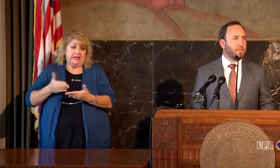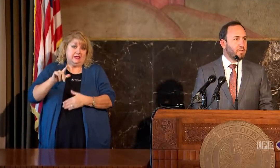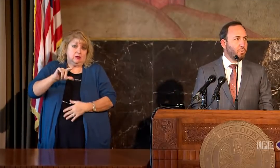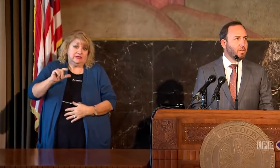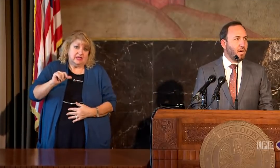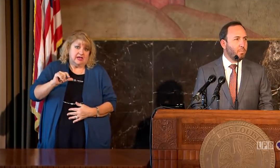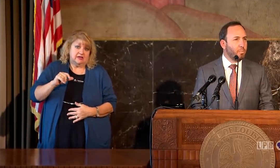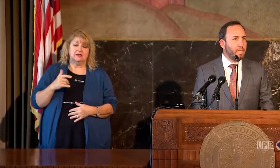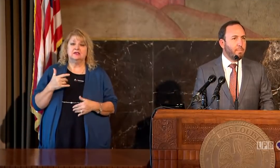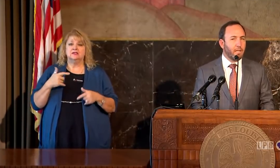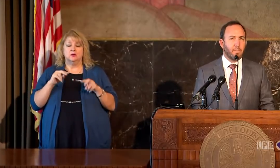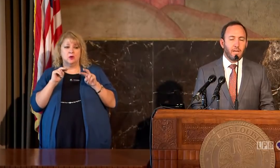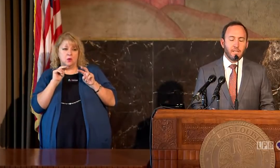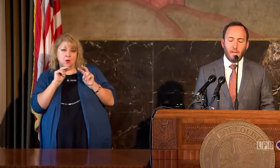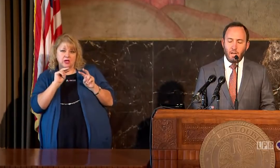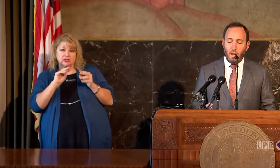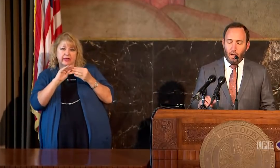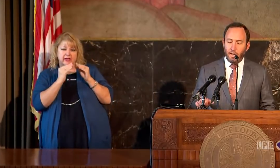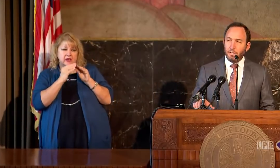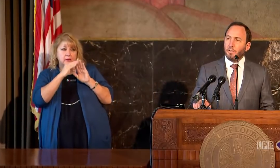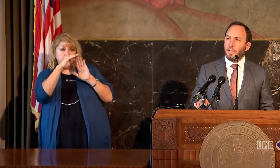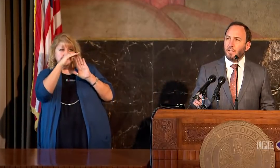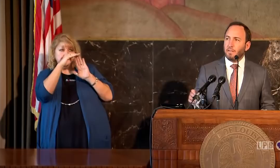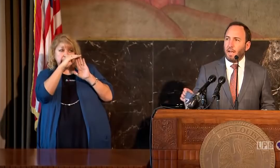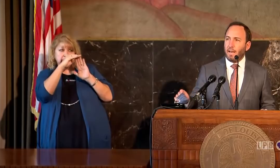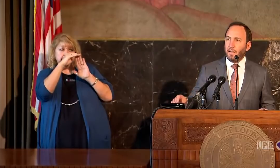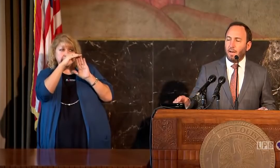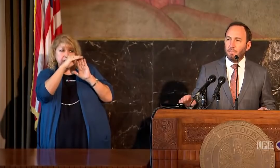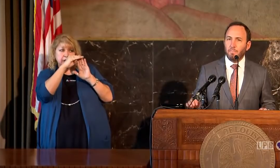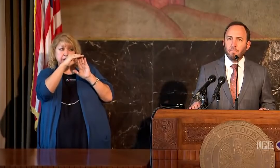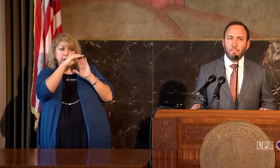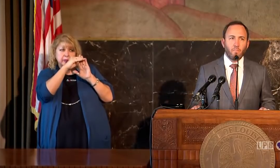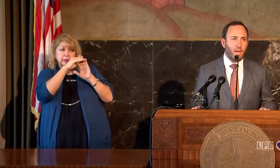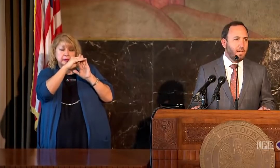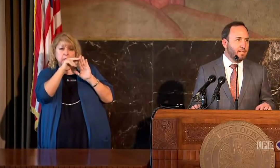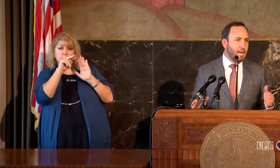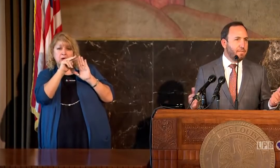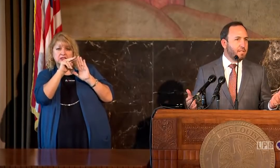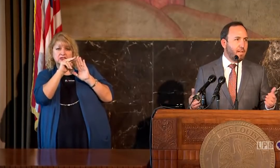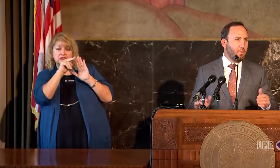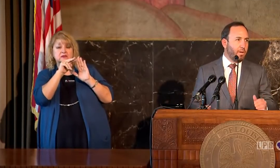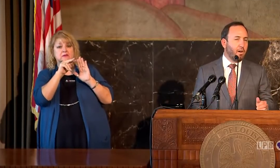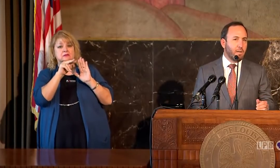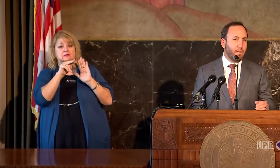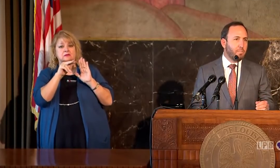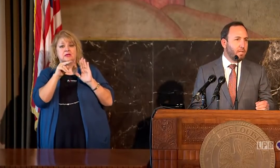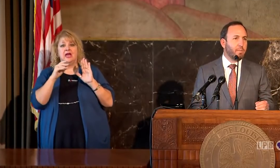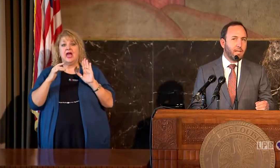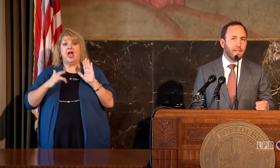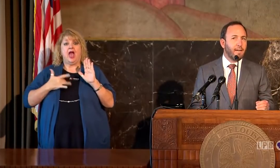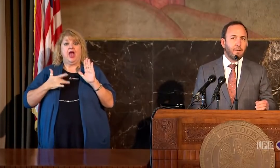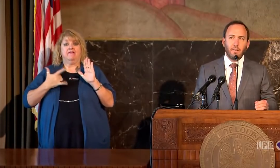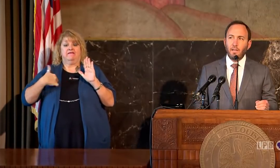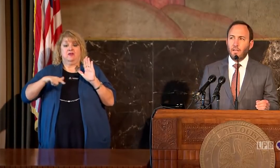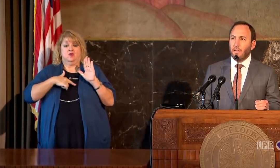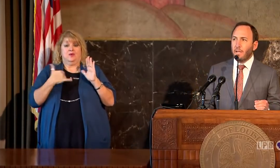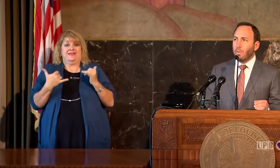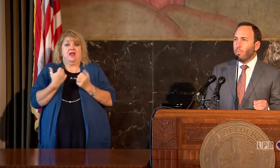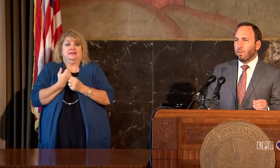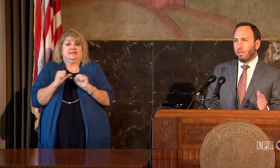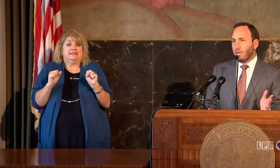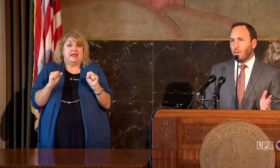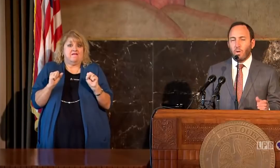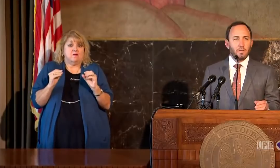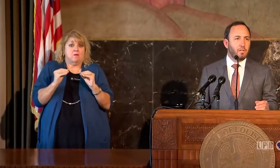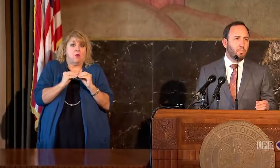those trends for some more time, would be in a better place. I do think that it's safe to say that we are in a much better place now than